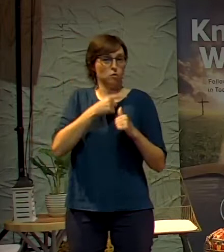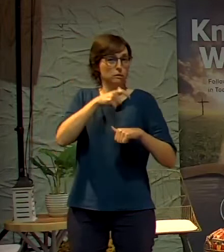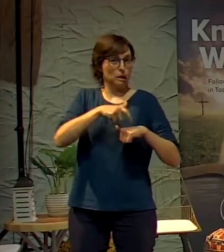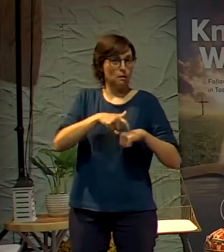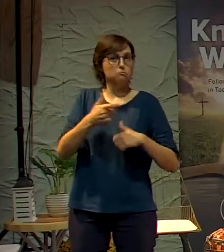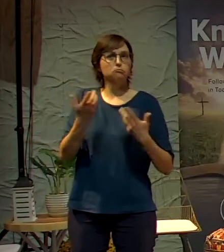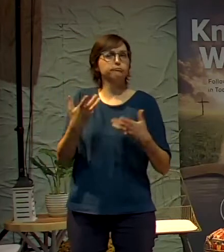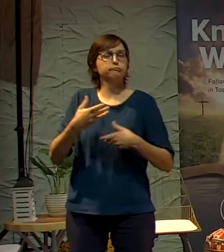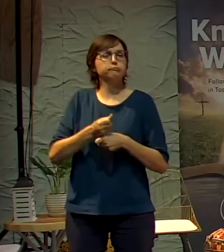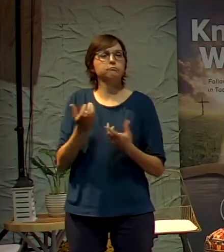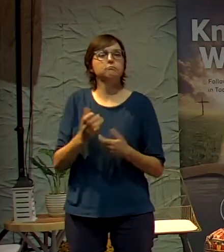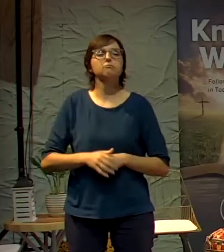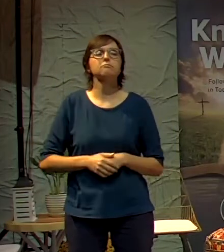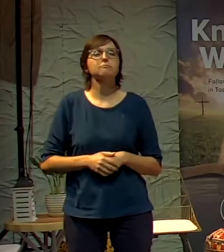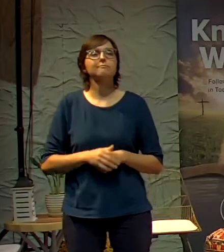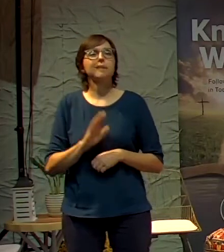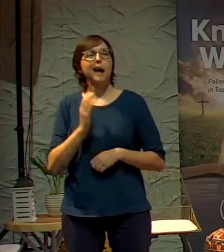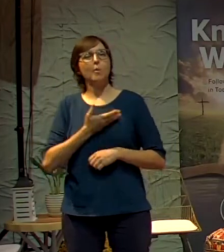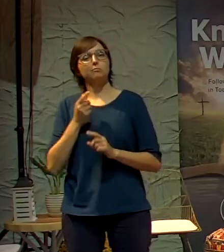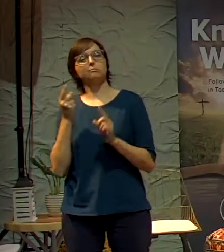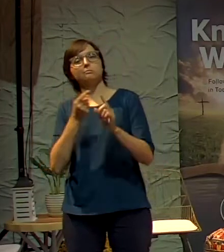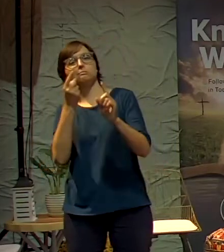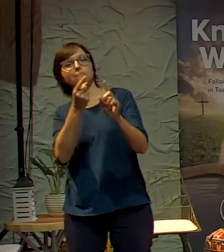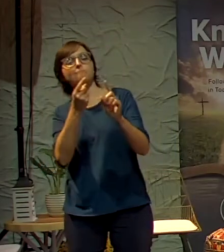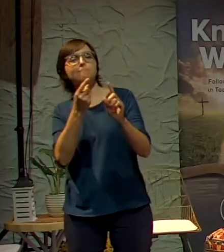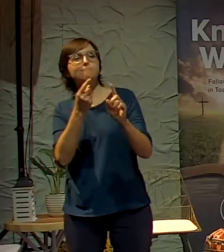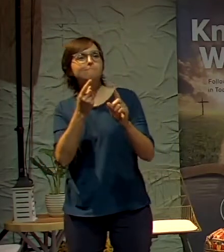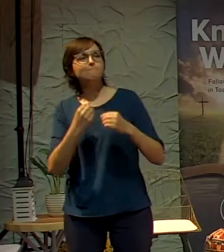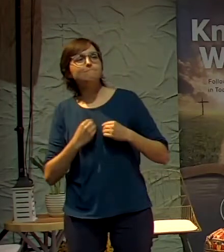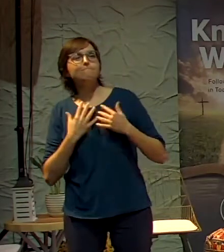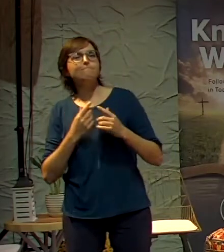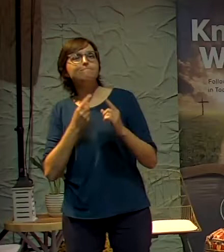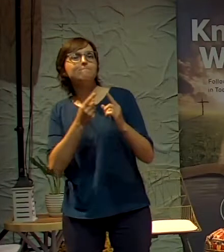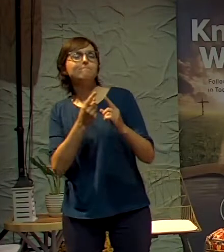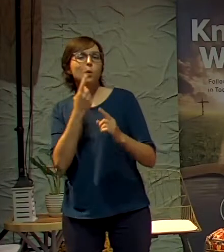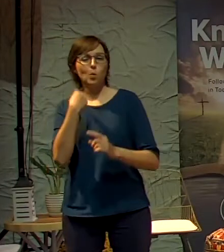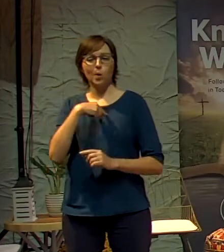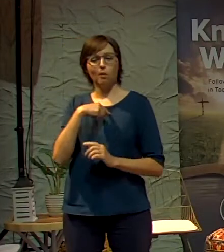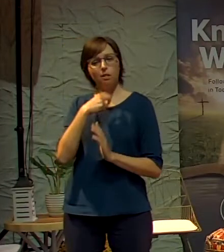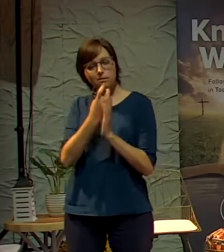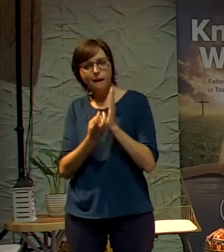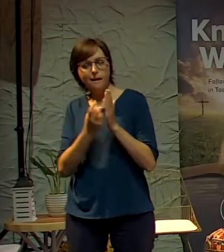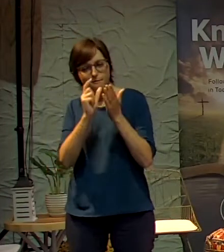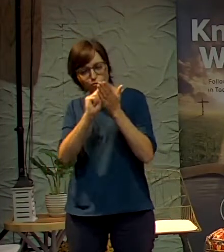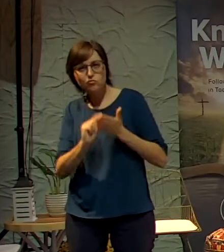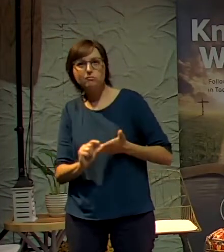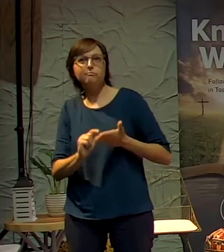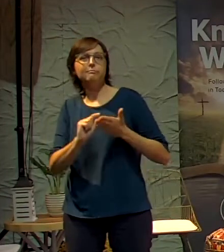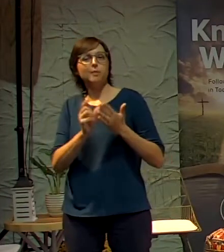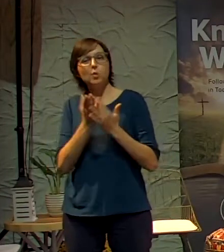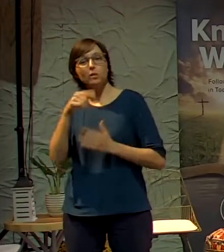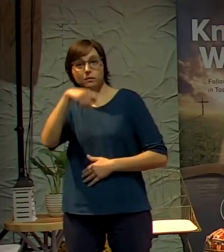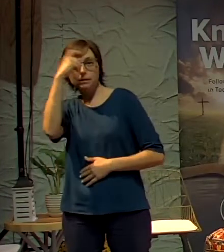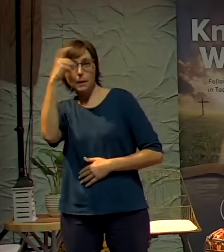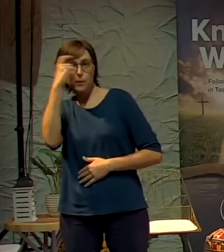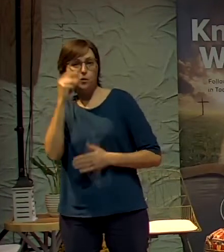that it is our ambition, our aspiration, that we would dive into scriptures throughout the summer, read all